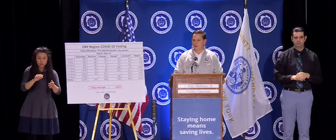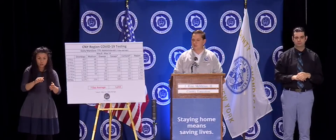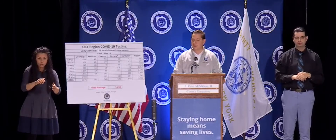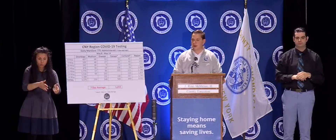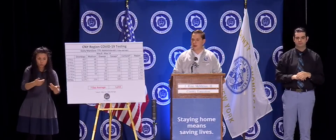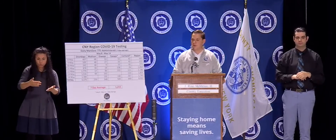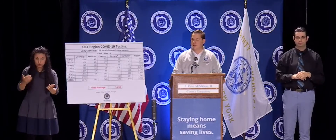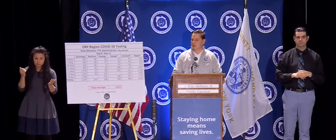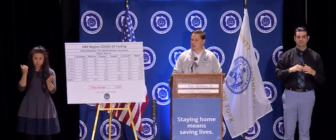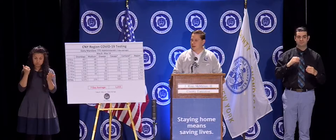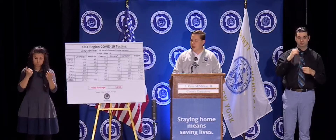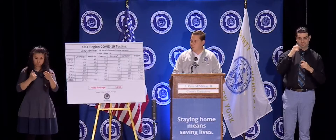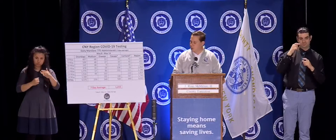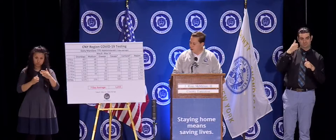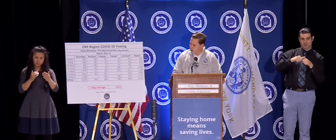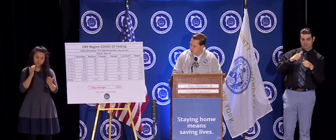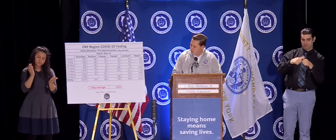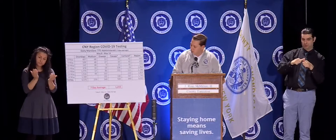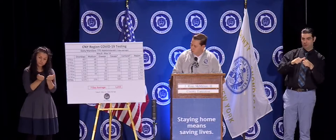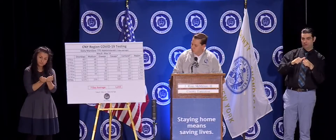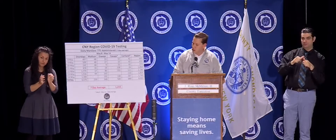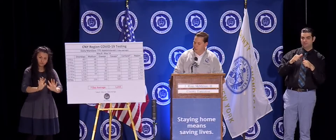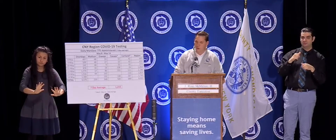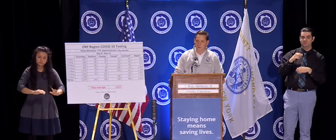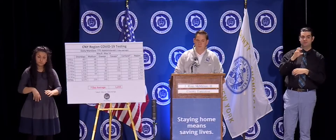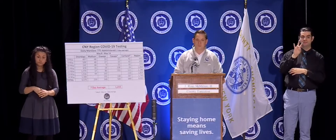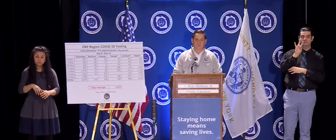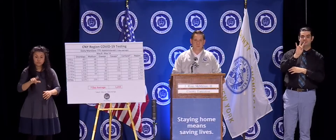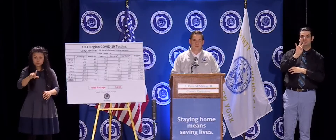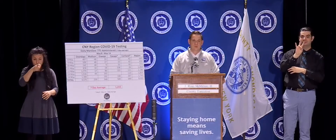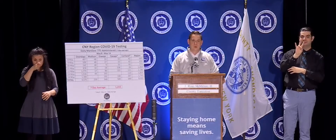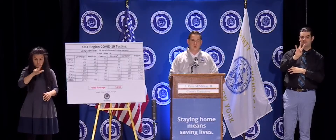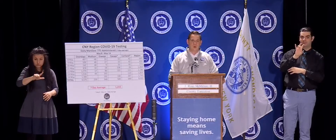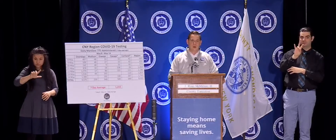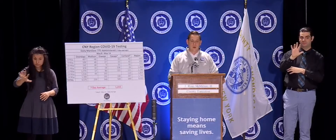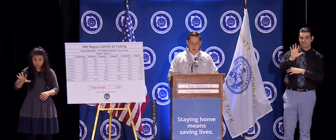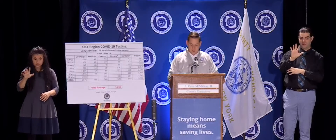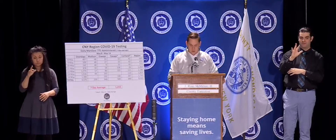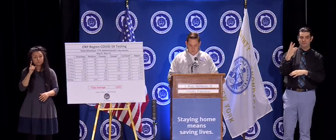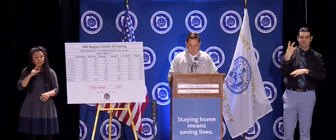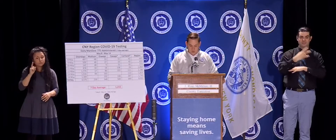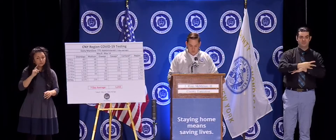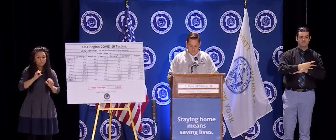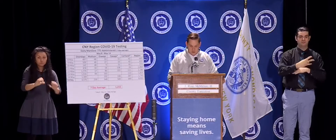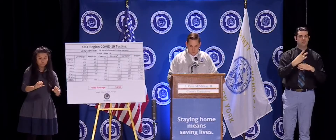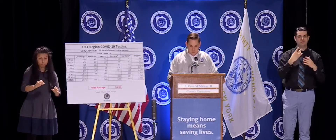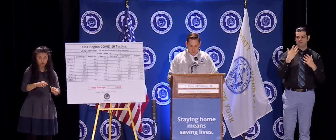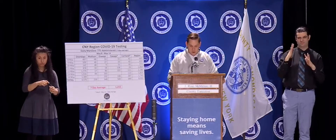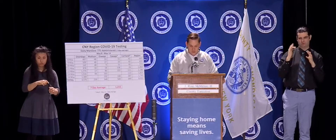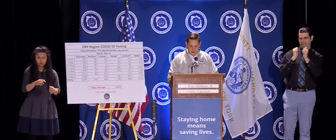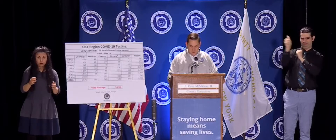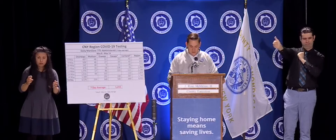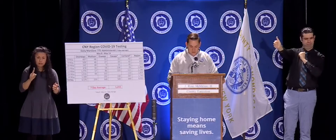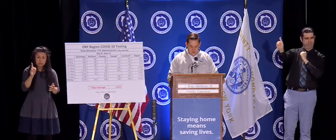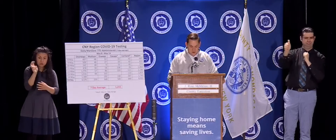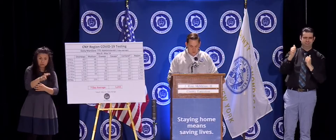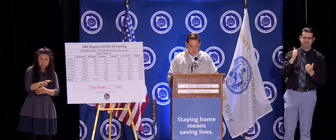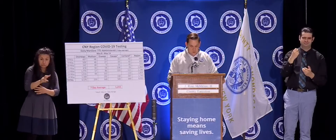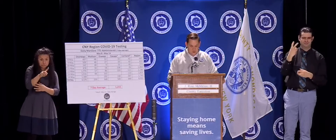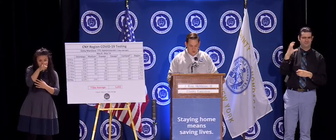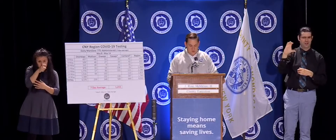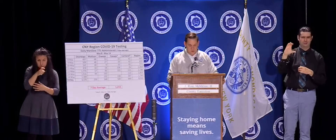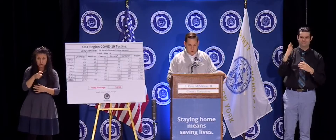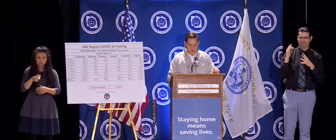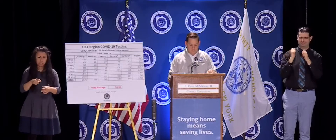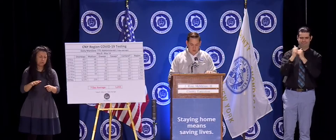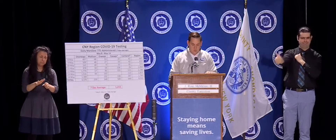that's the 7-day average you need to have per day, over 1,200. So very, very strong testing.